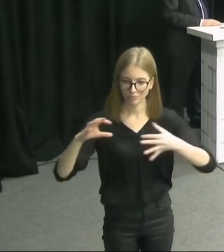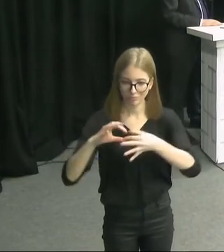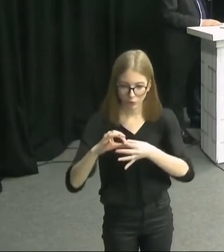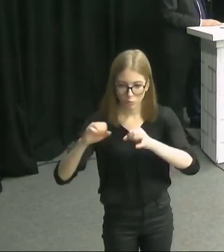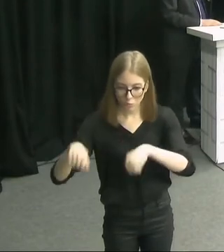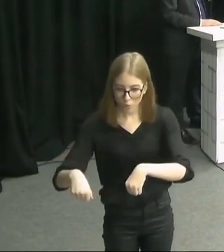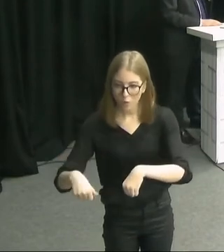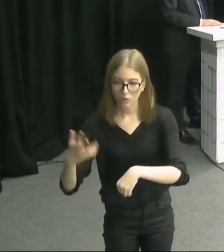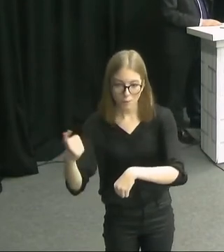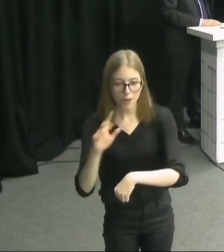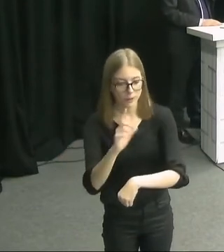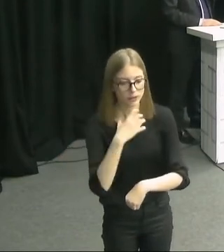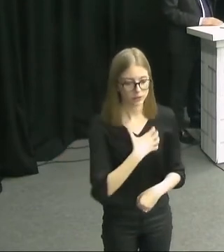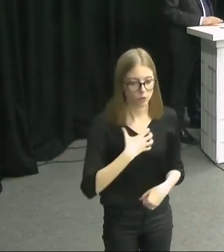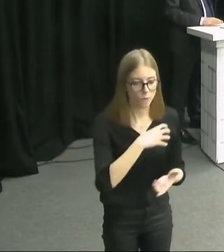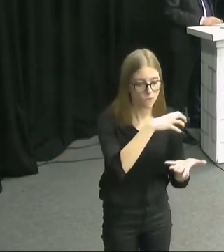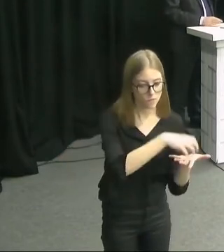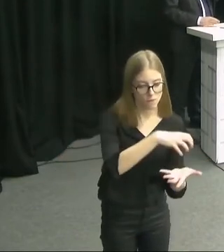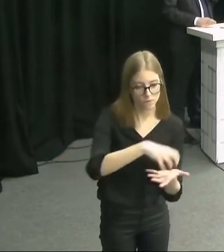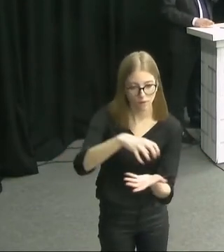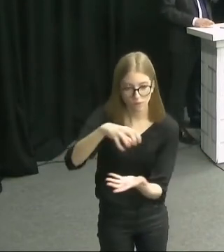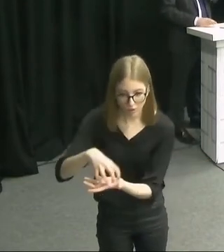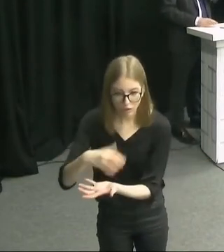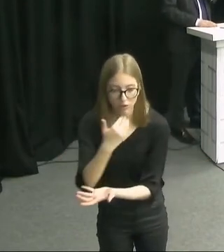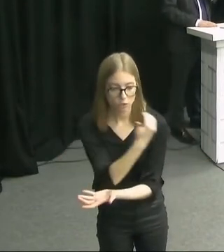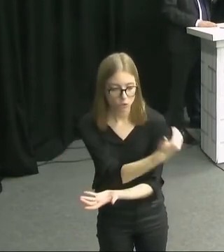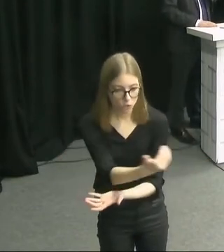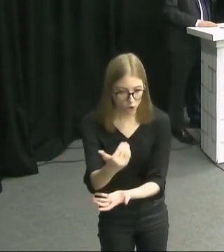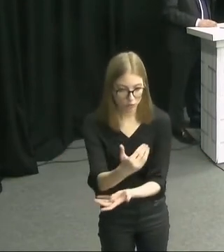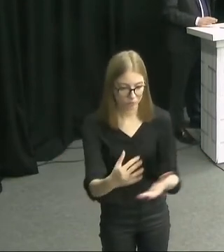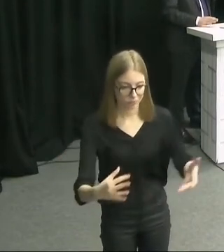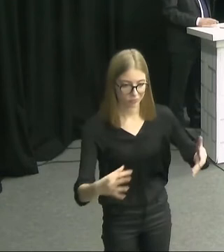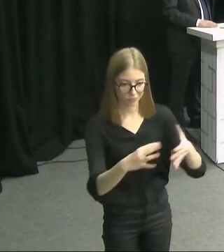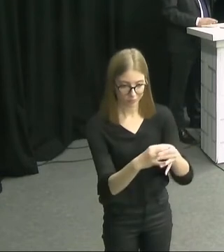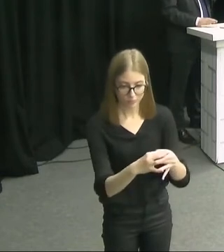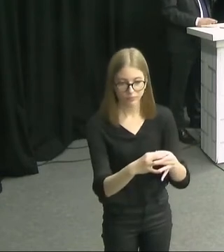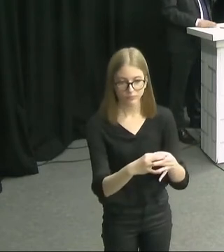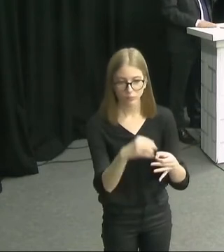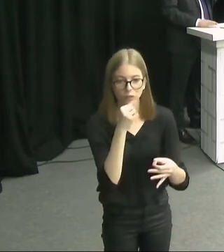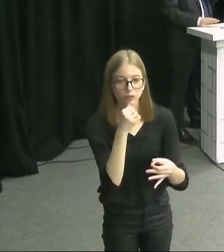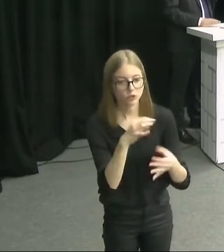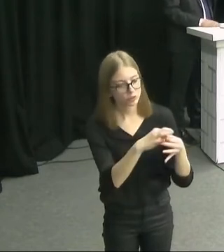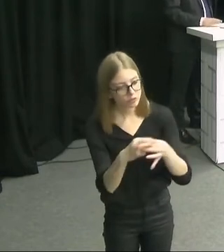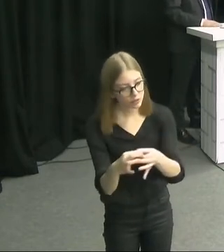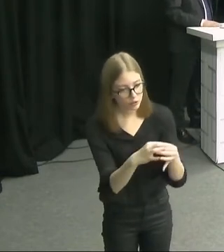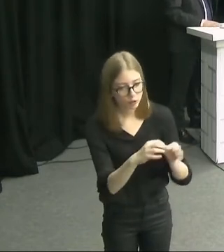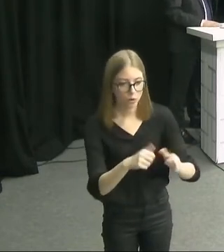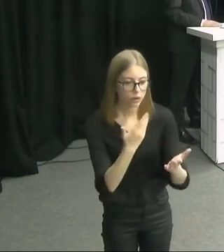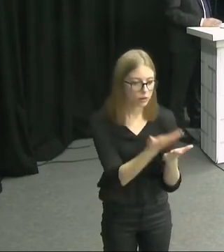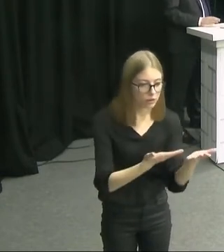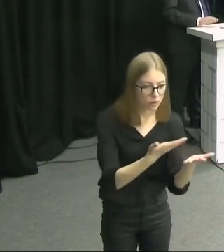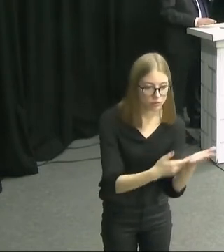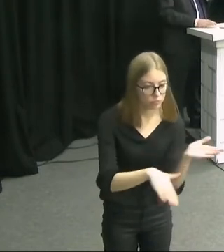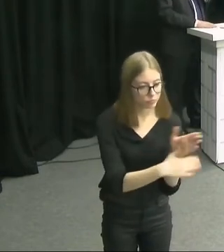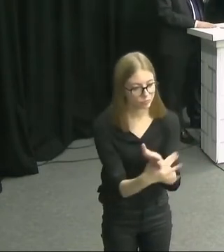And the alumni who have completed studies in different faculties could give advice for the faculties. Also, they could